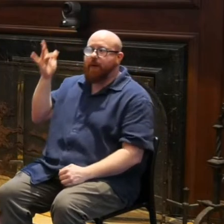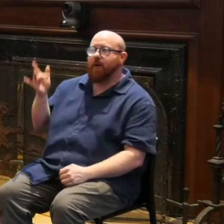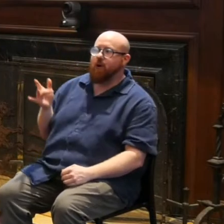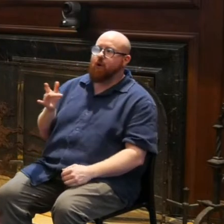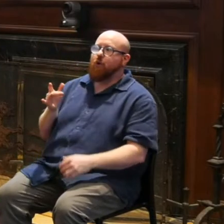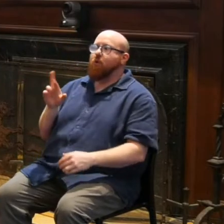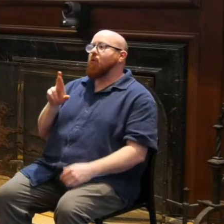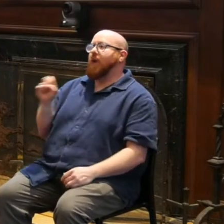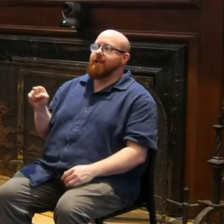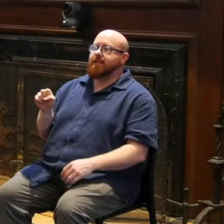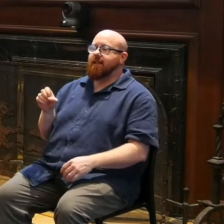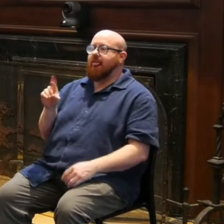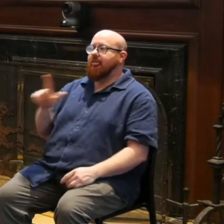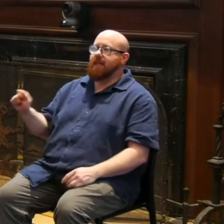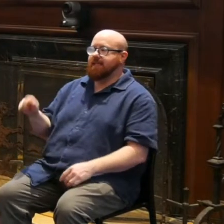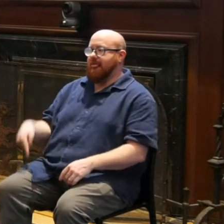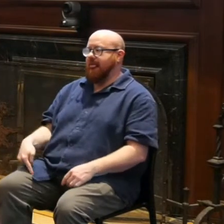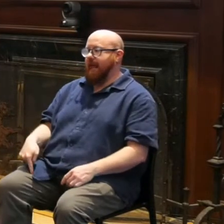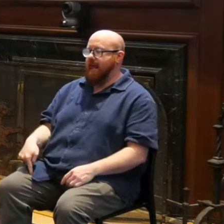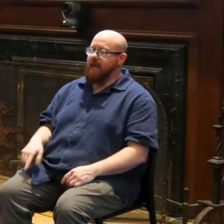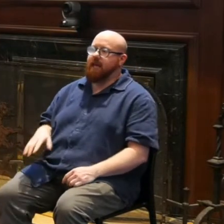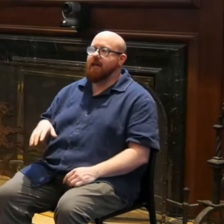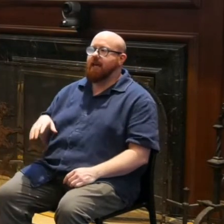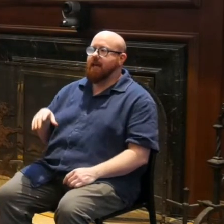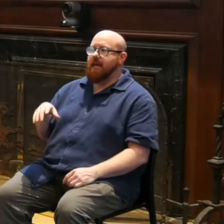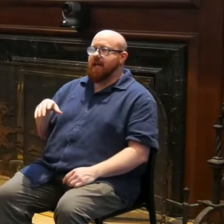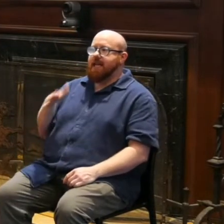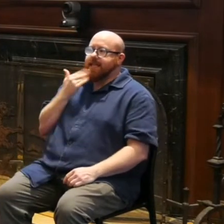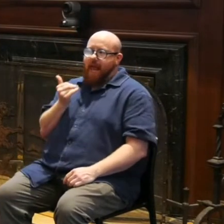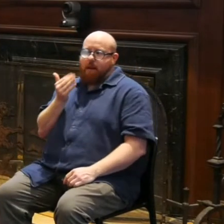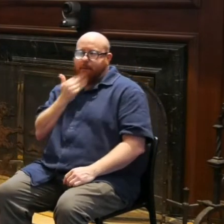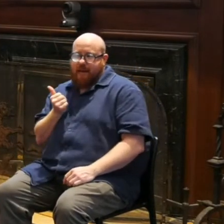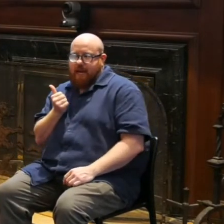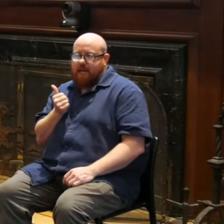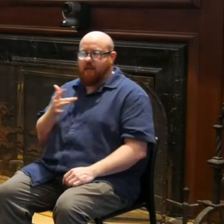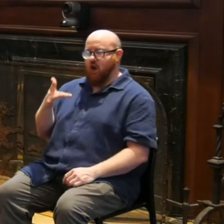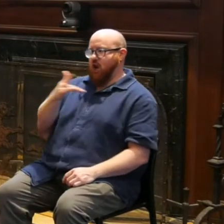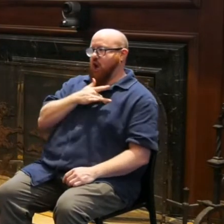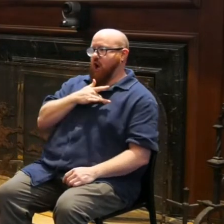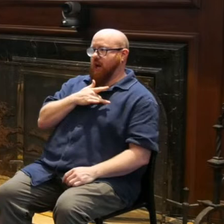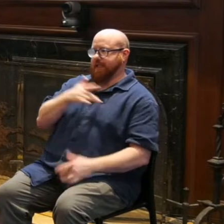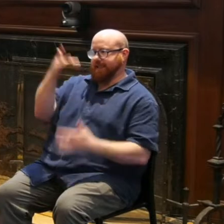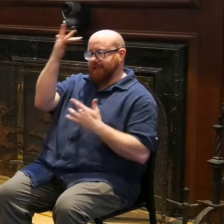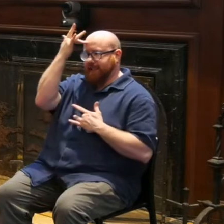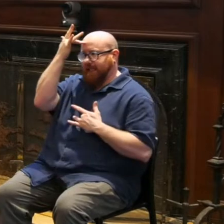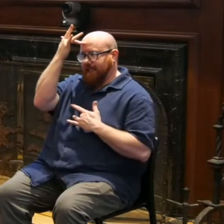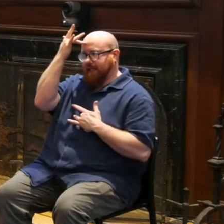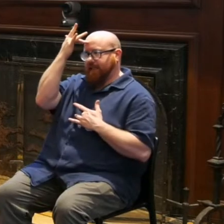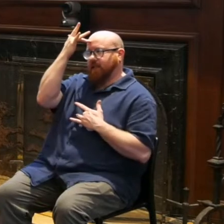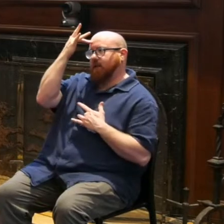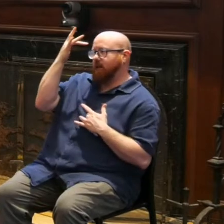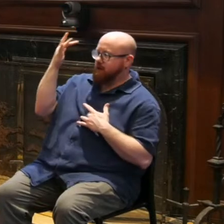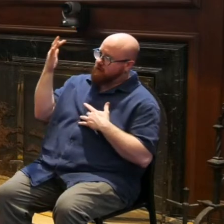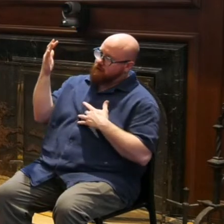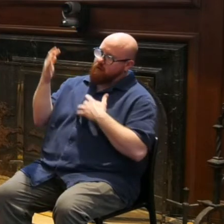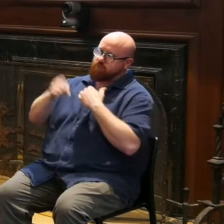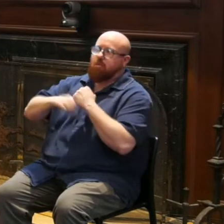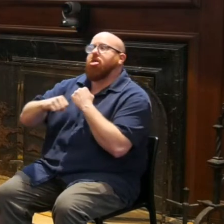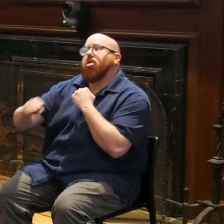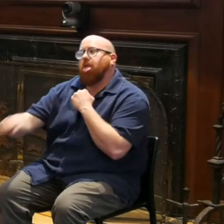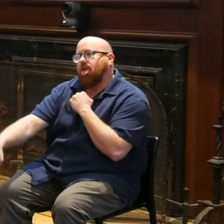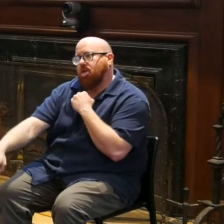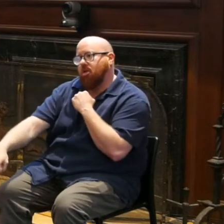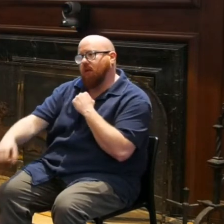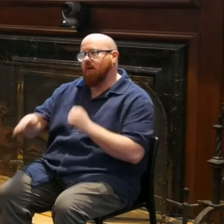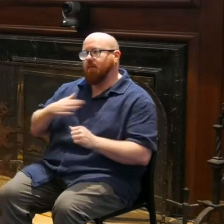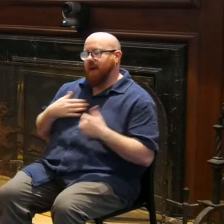diabetes, heart disease, ad nauseum. My legs jump wildly